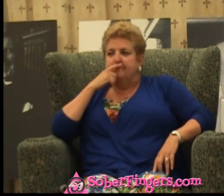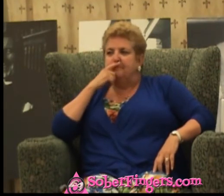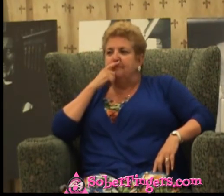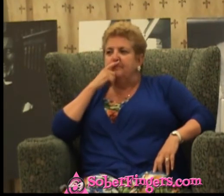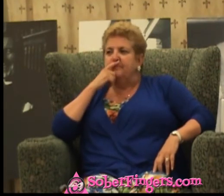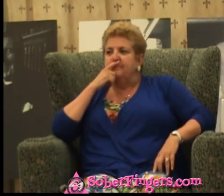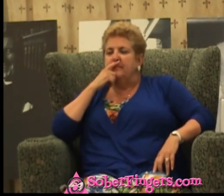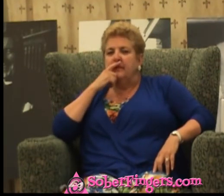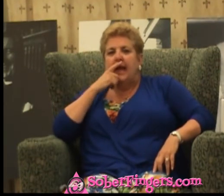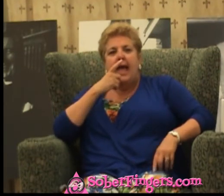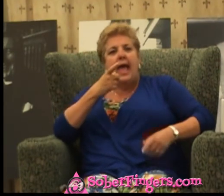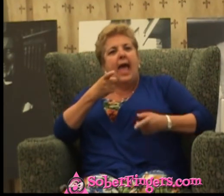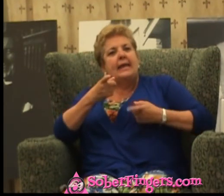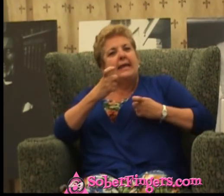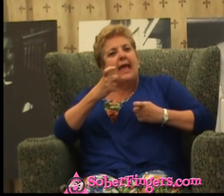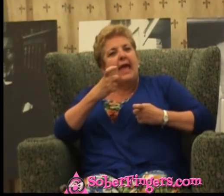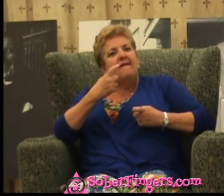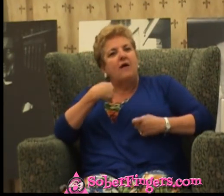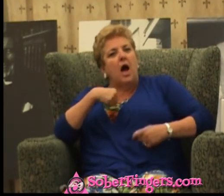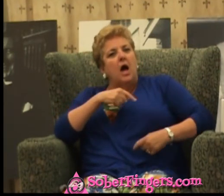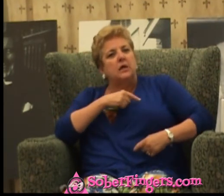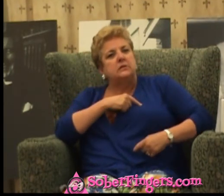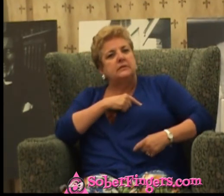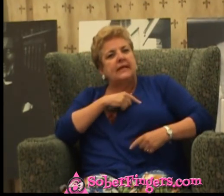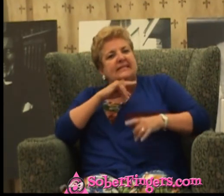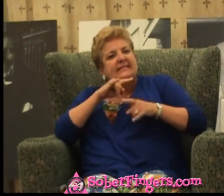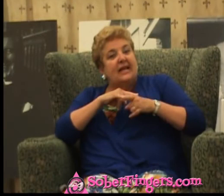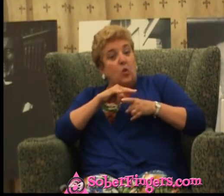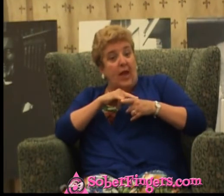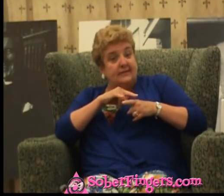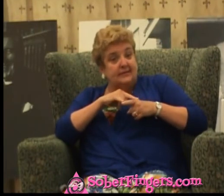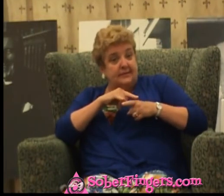he gave us some cigarettes.